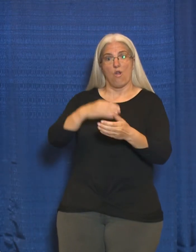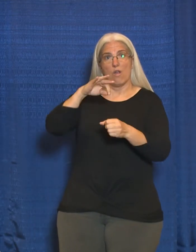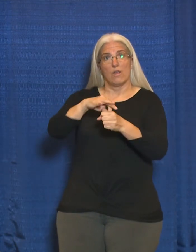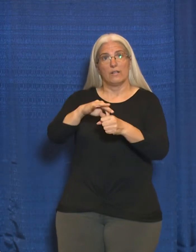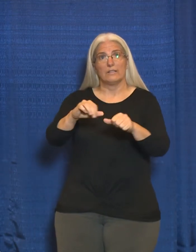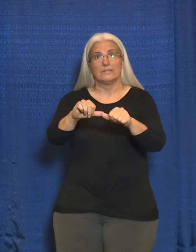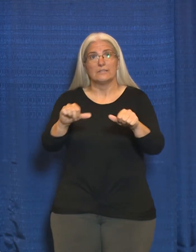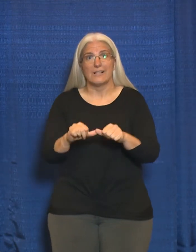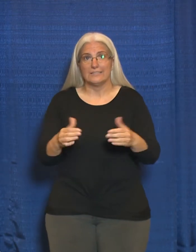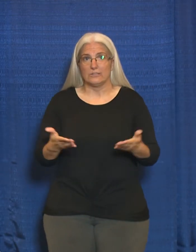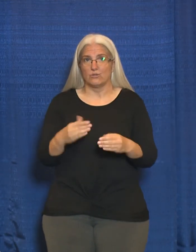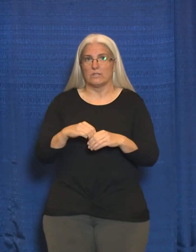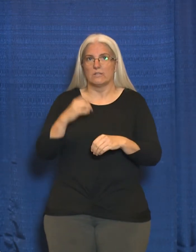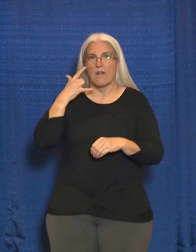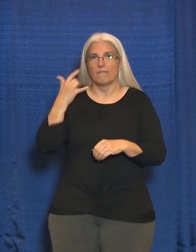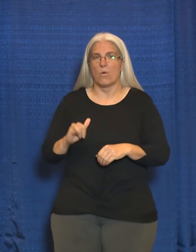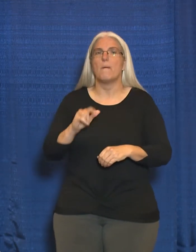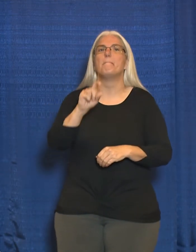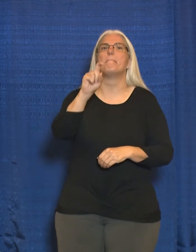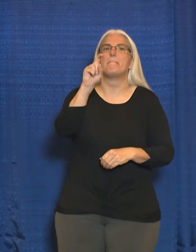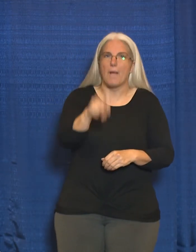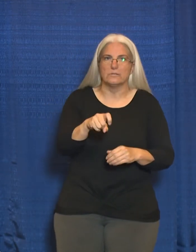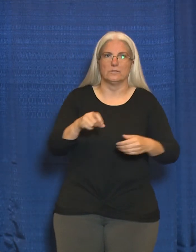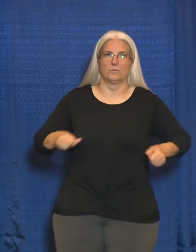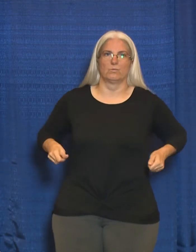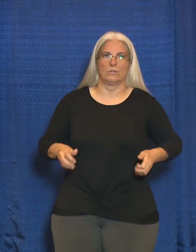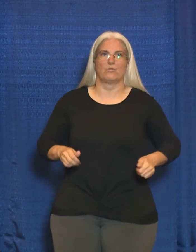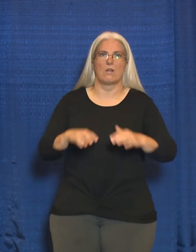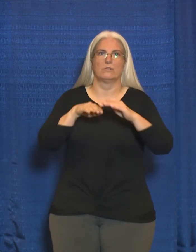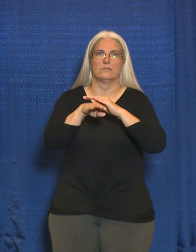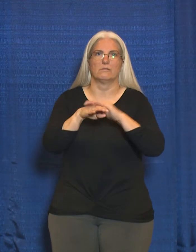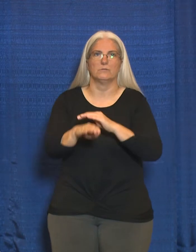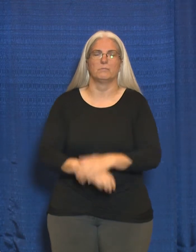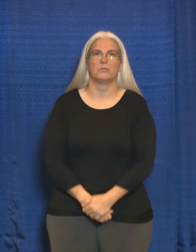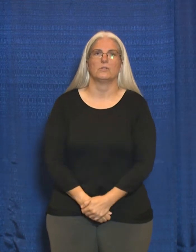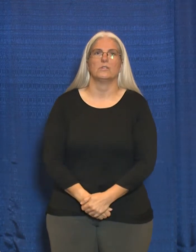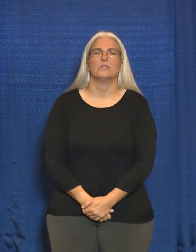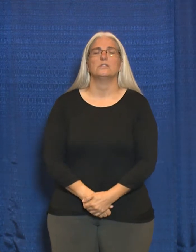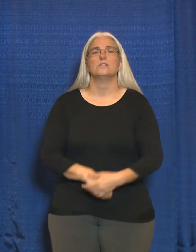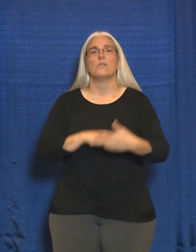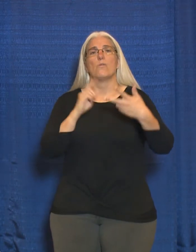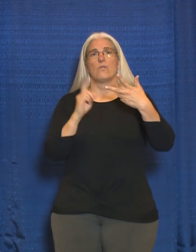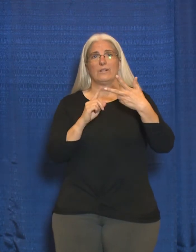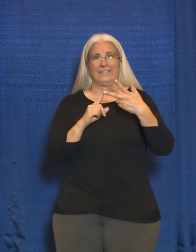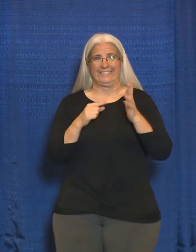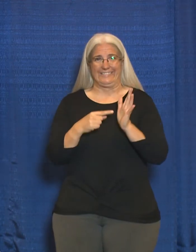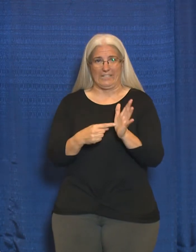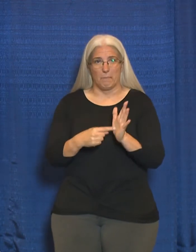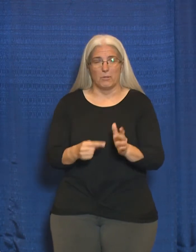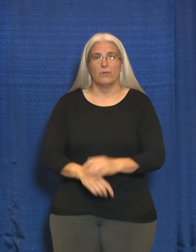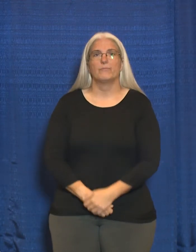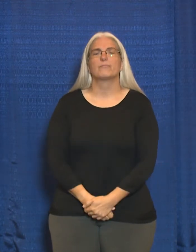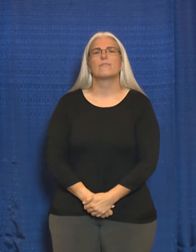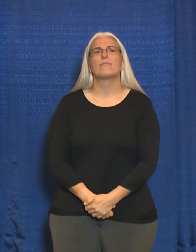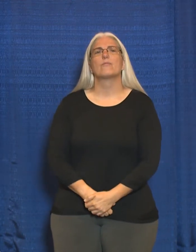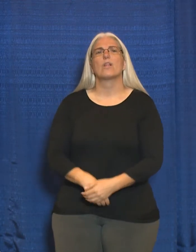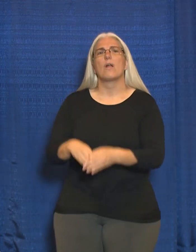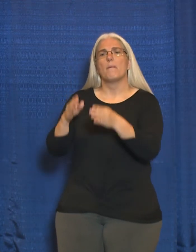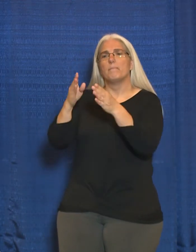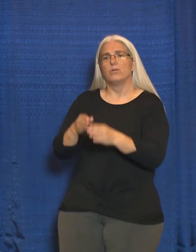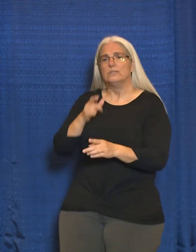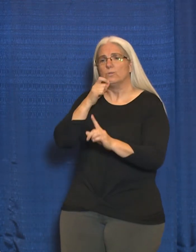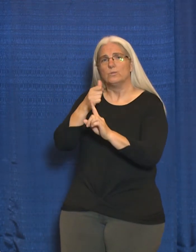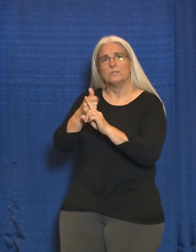However, all polling locations in California are required to be wheelchair accessible. Another misconception is a person